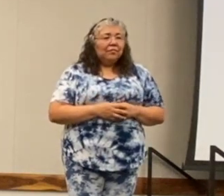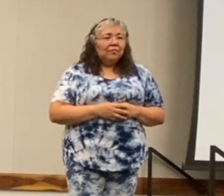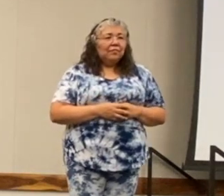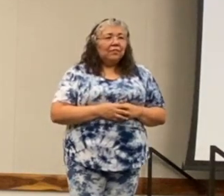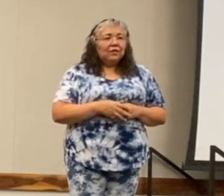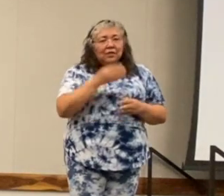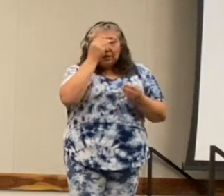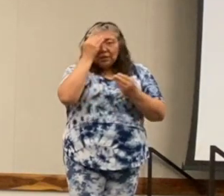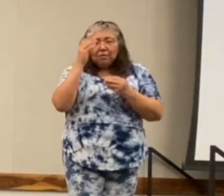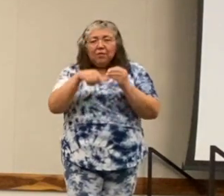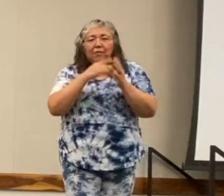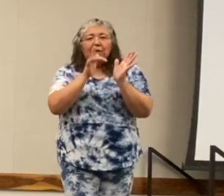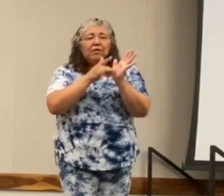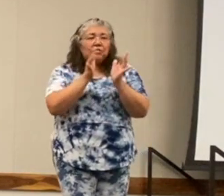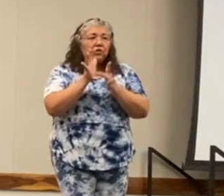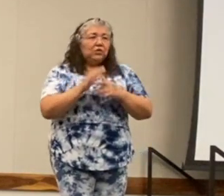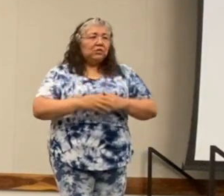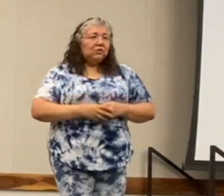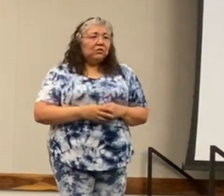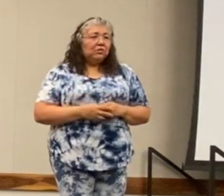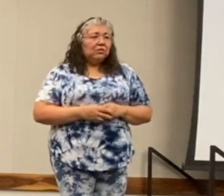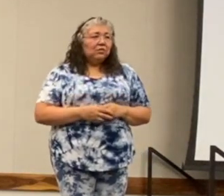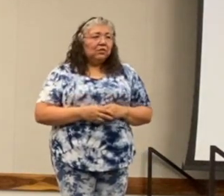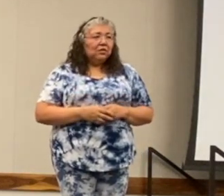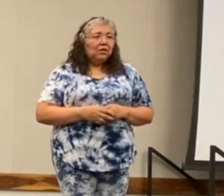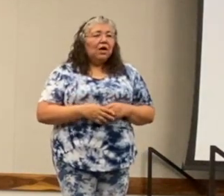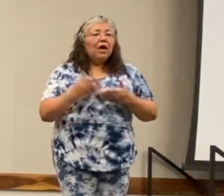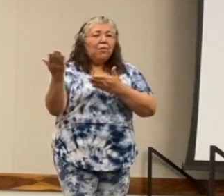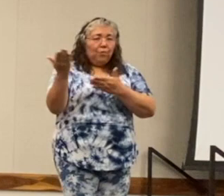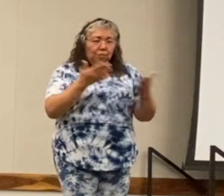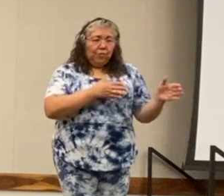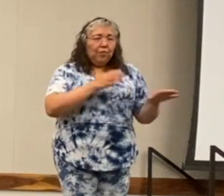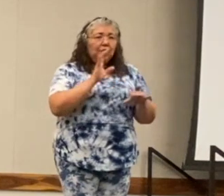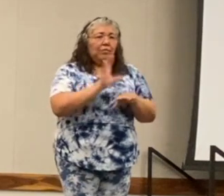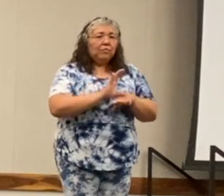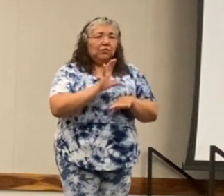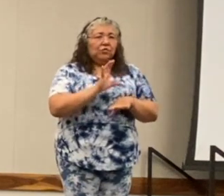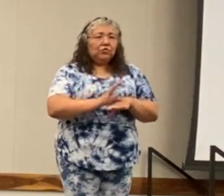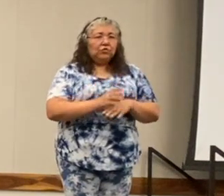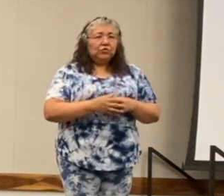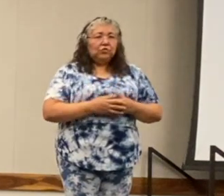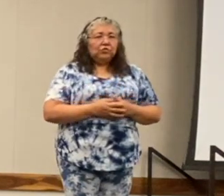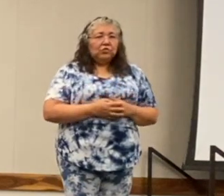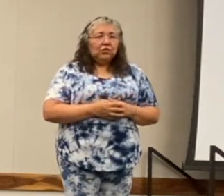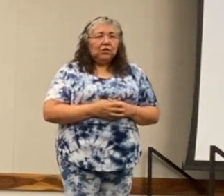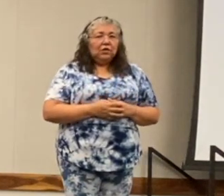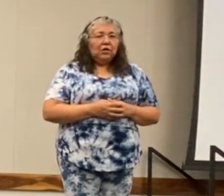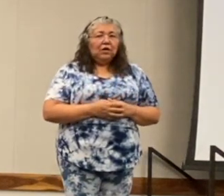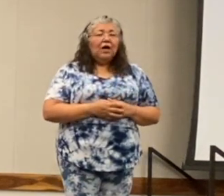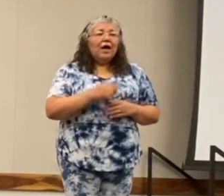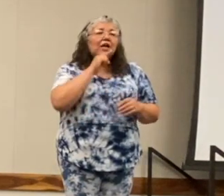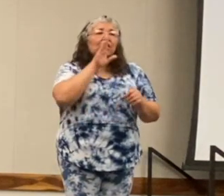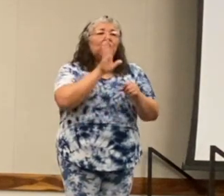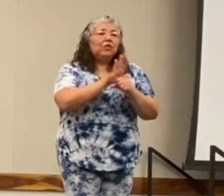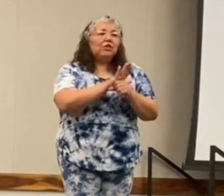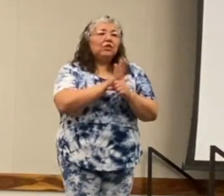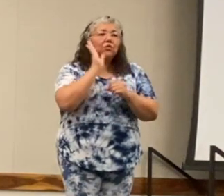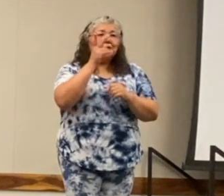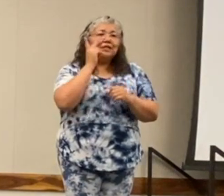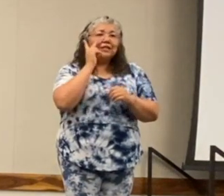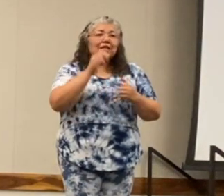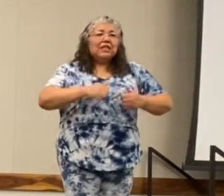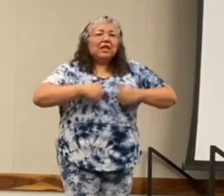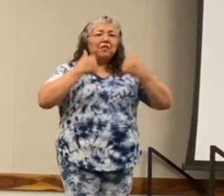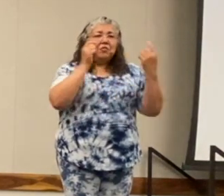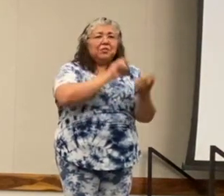Tell them about Jesus. And then bring them to church. And I guarantee you, you'll see lives being changed